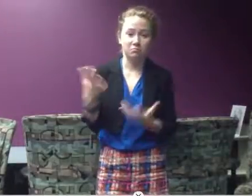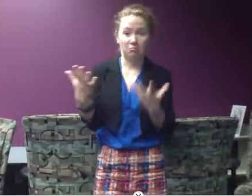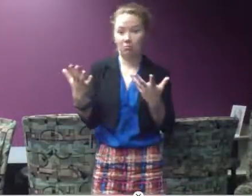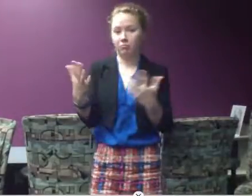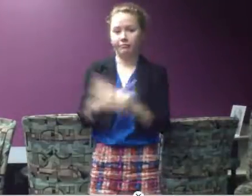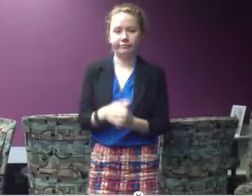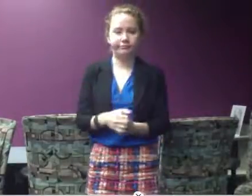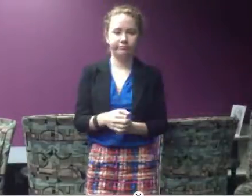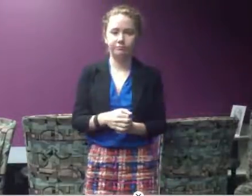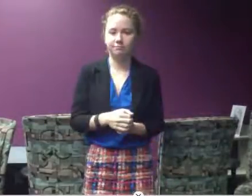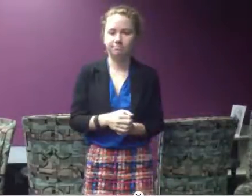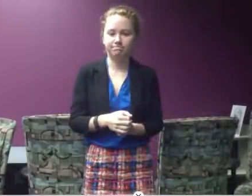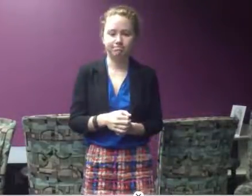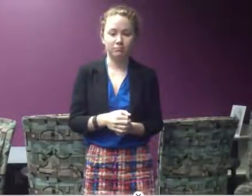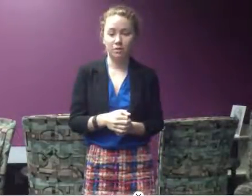or 3 feet, or